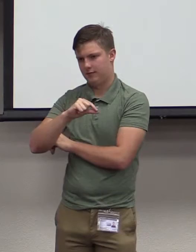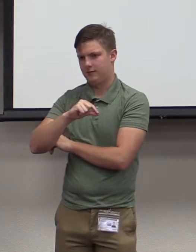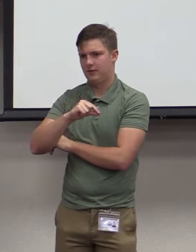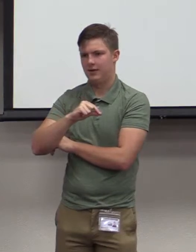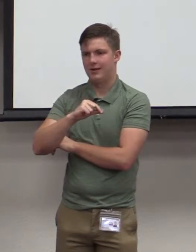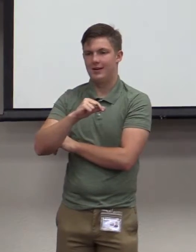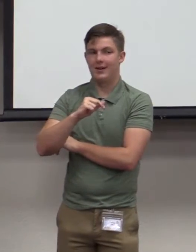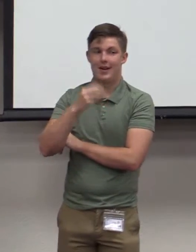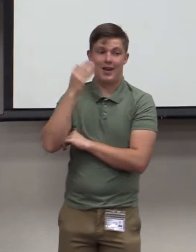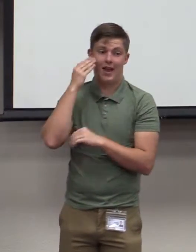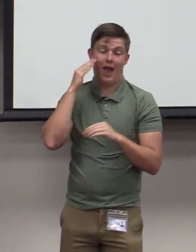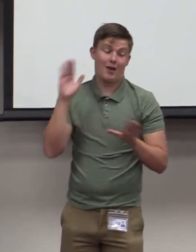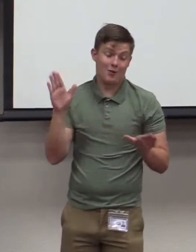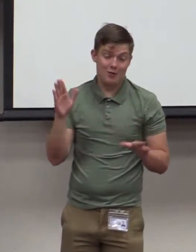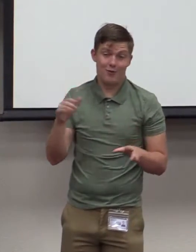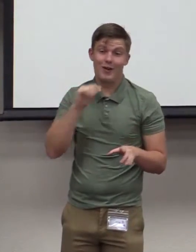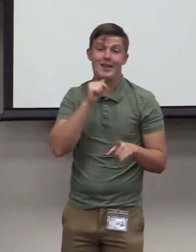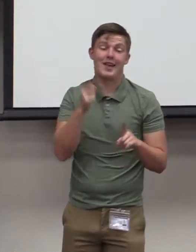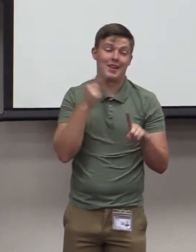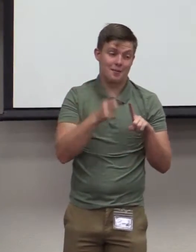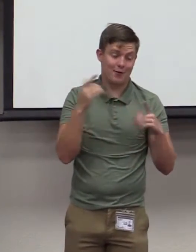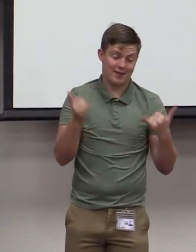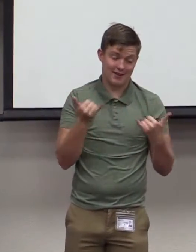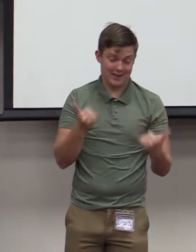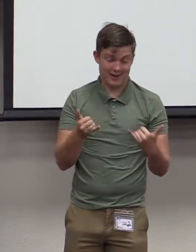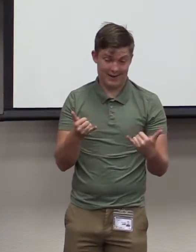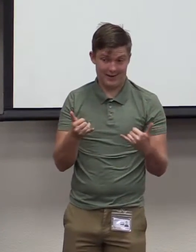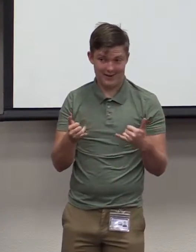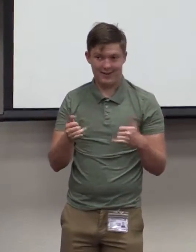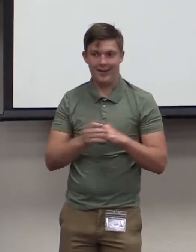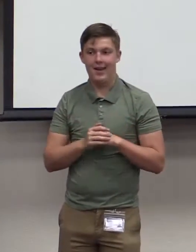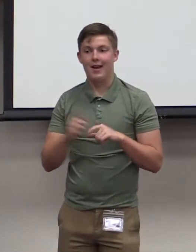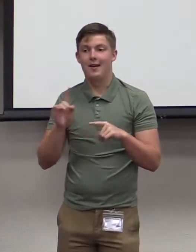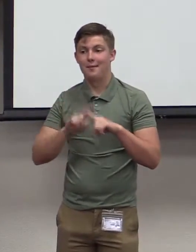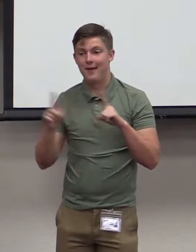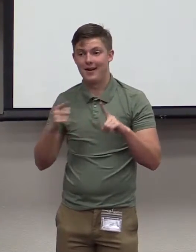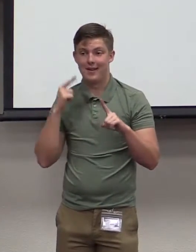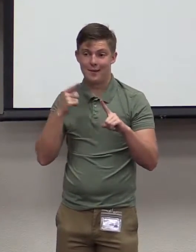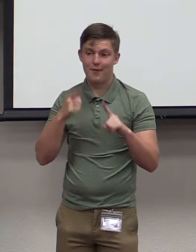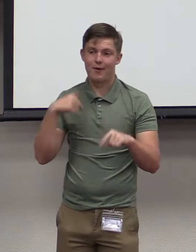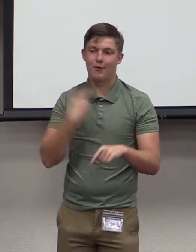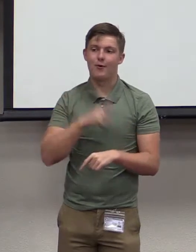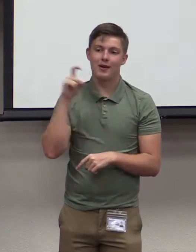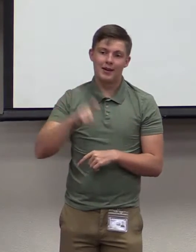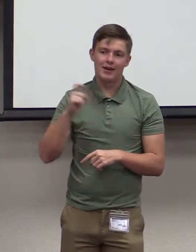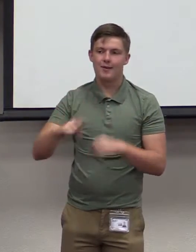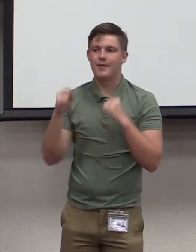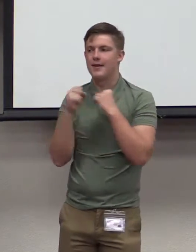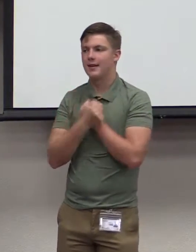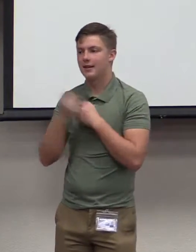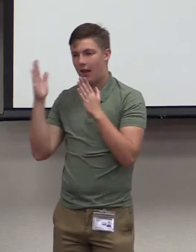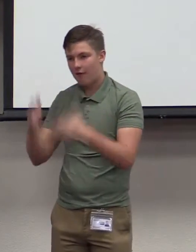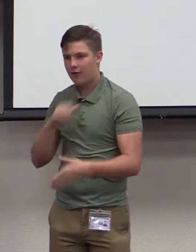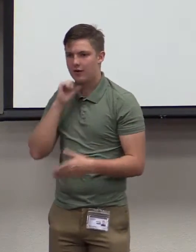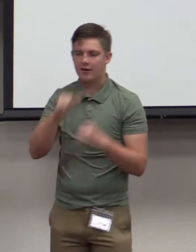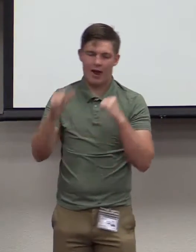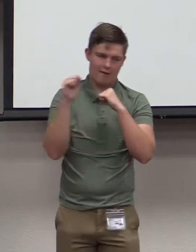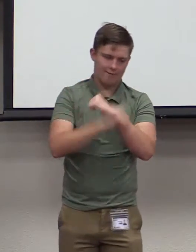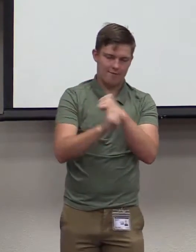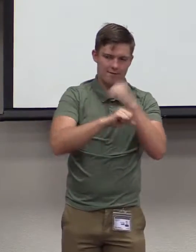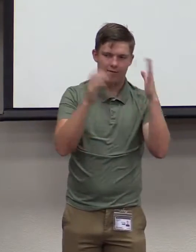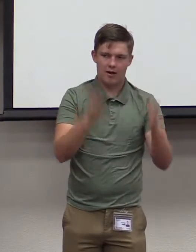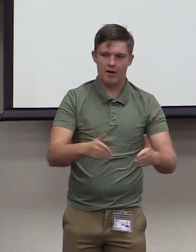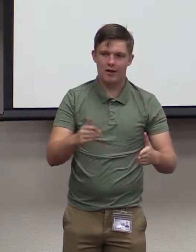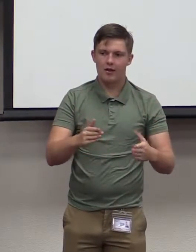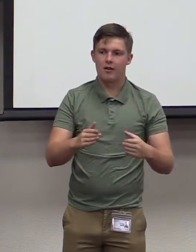Don't know. Not the point for today. But the point is that we need to be lovers, not fighters. We need